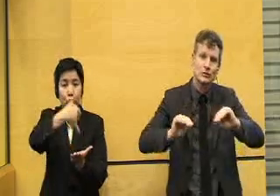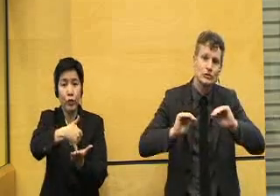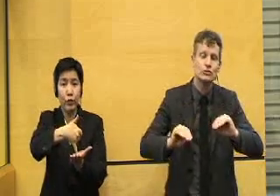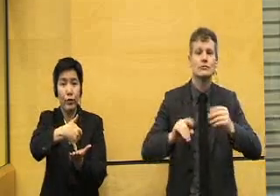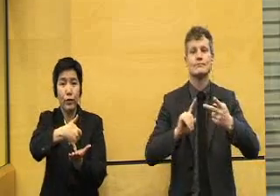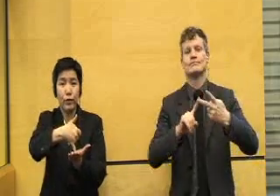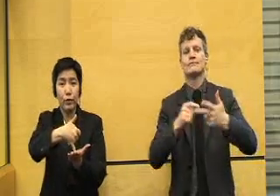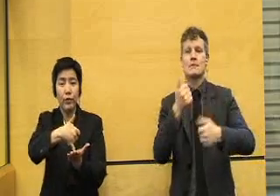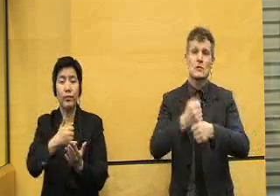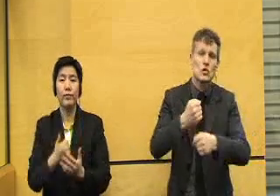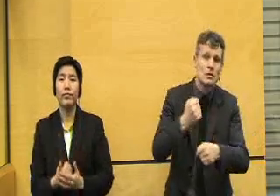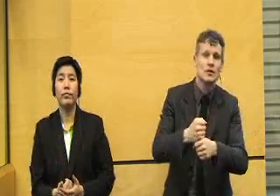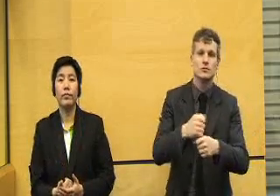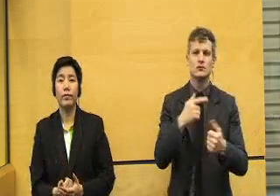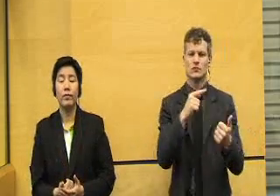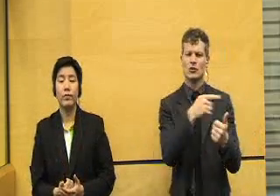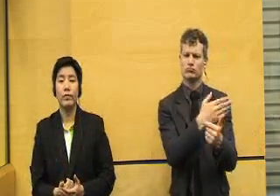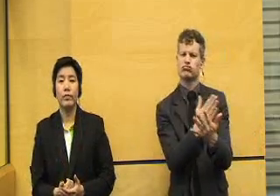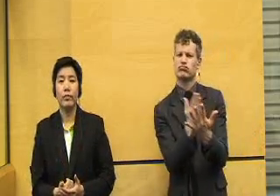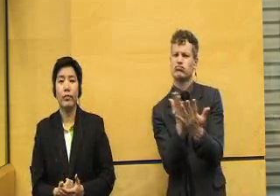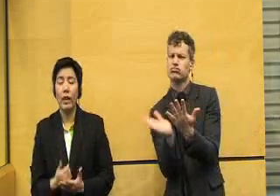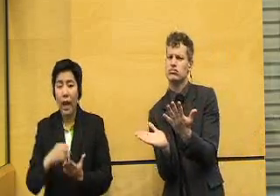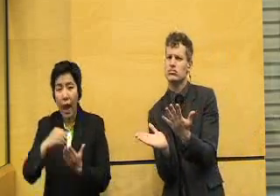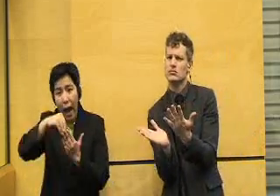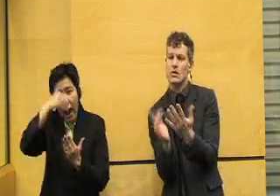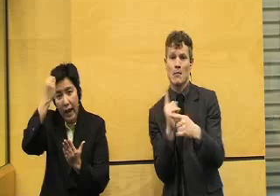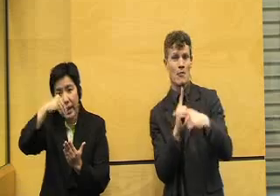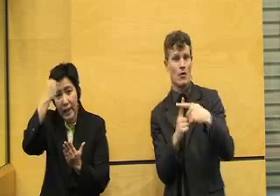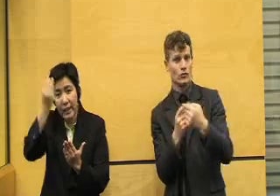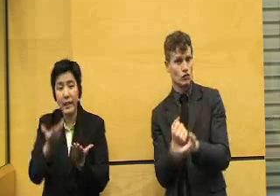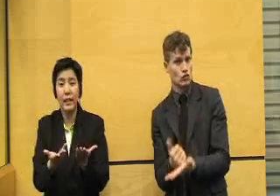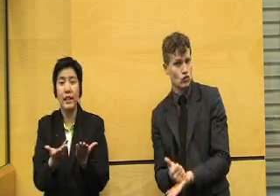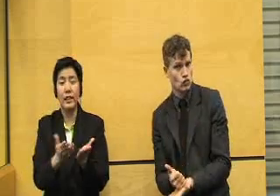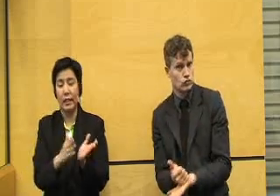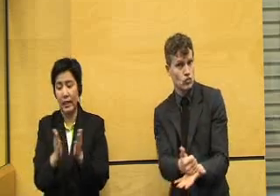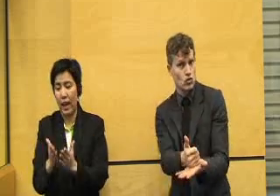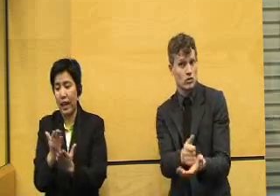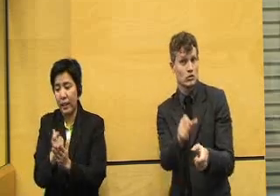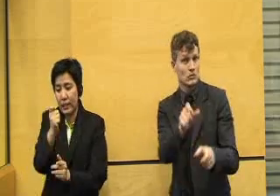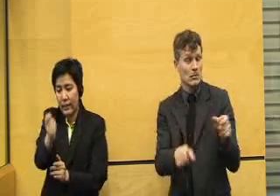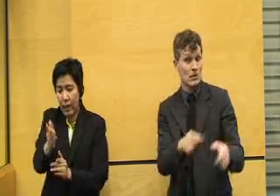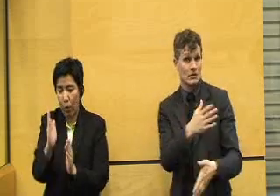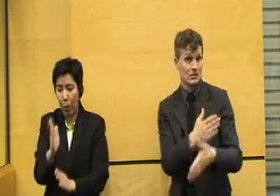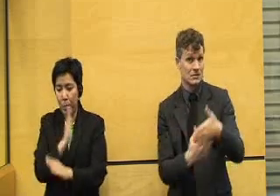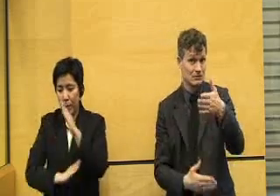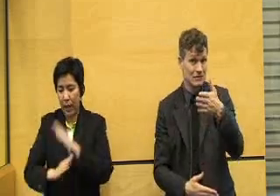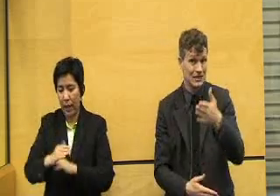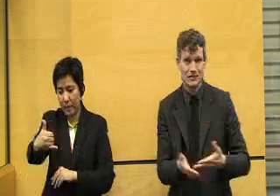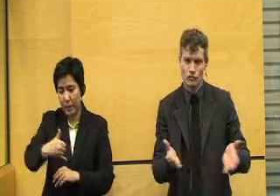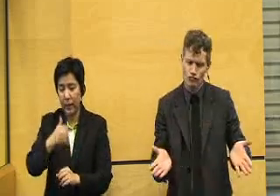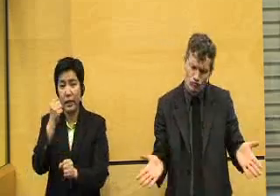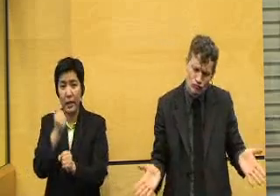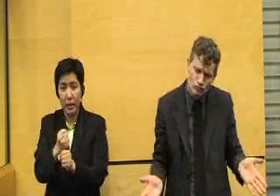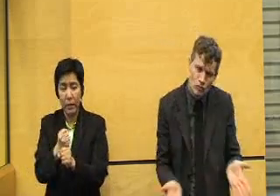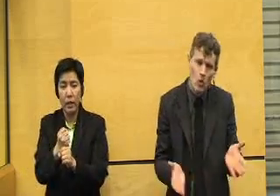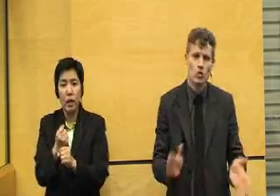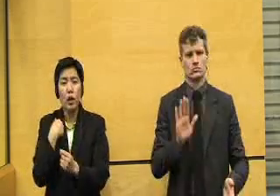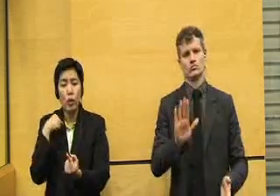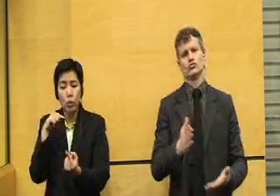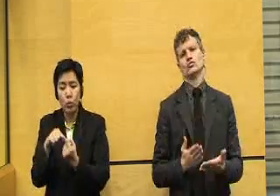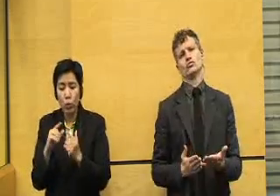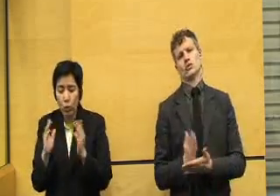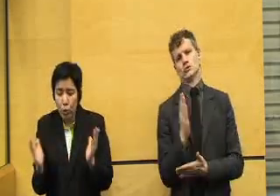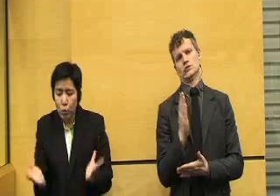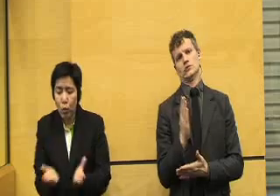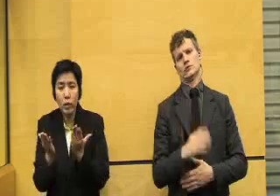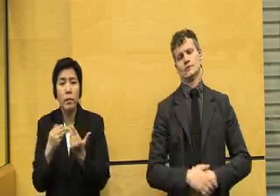as well as to support organizations of persons with disabilities to promote their rights of persons